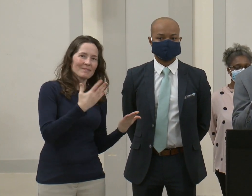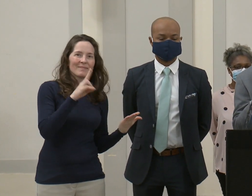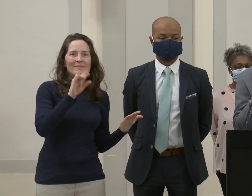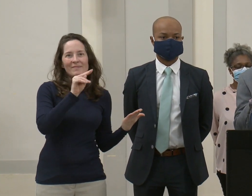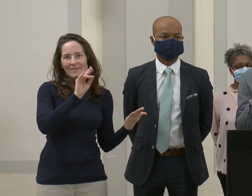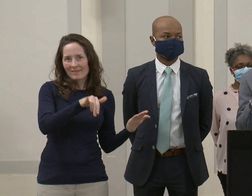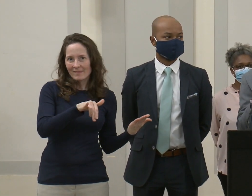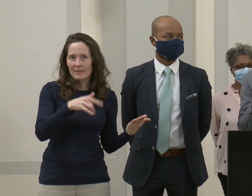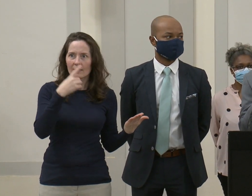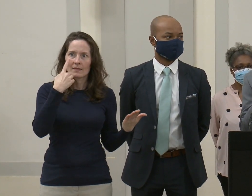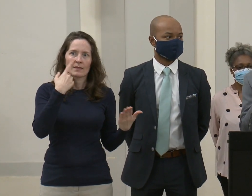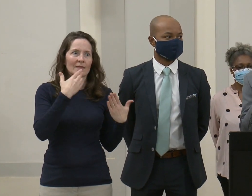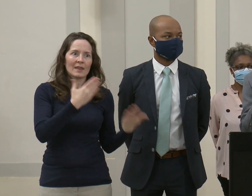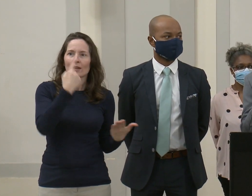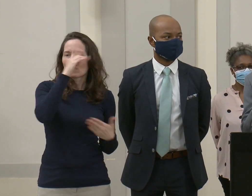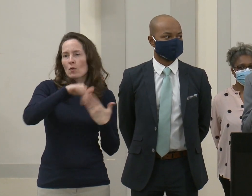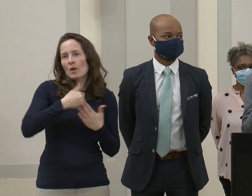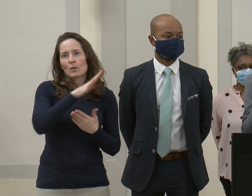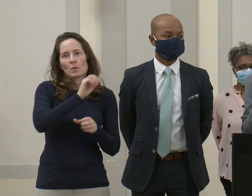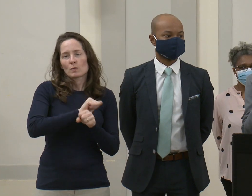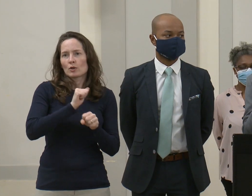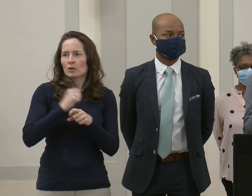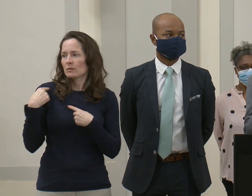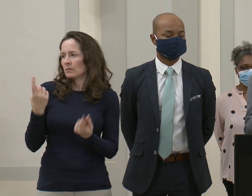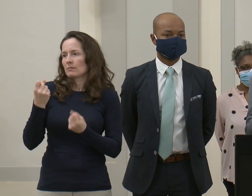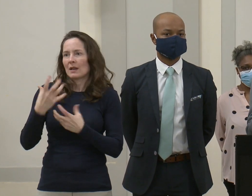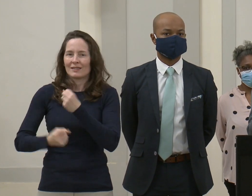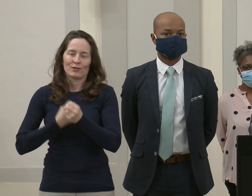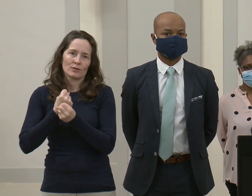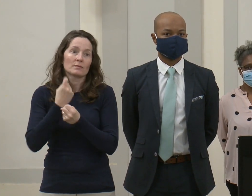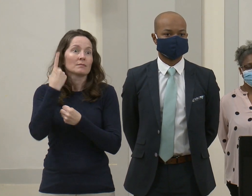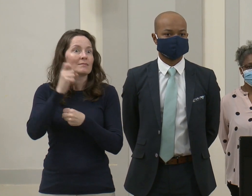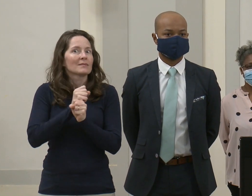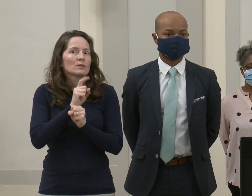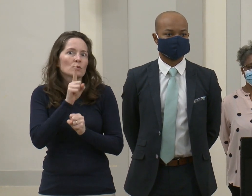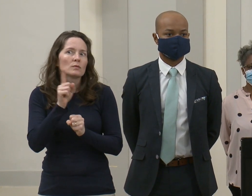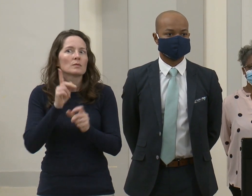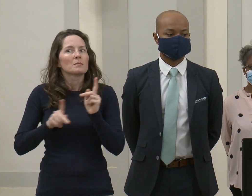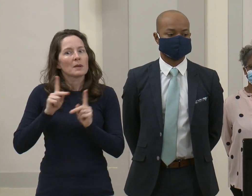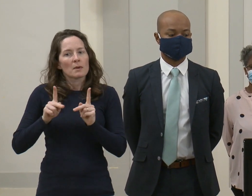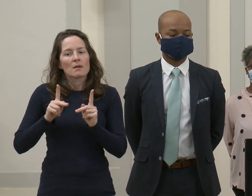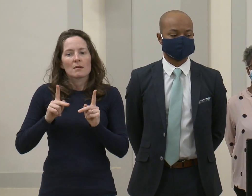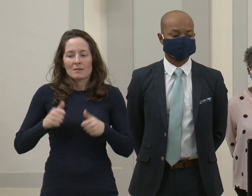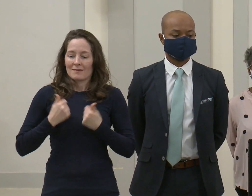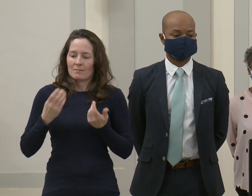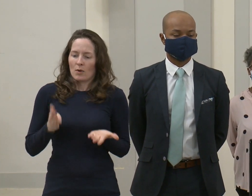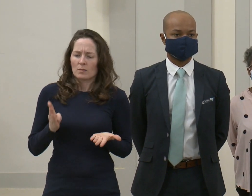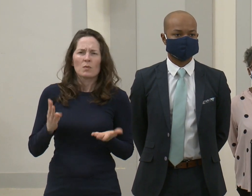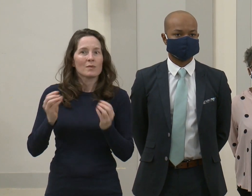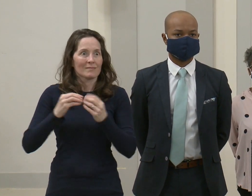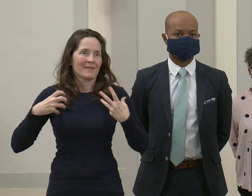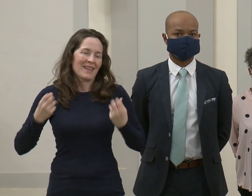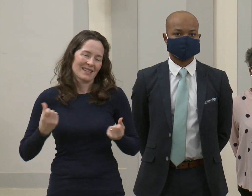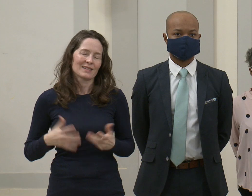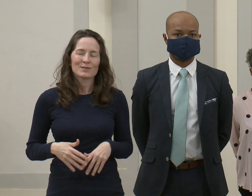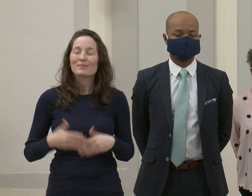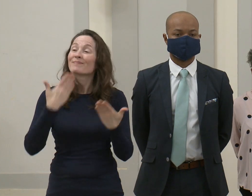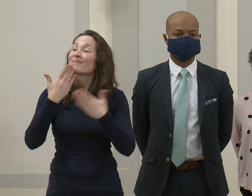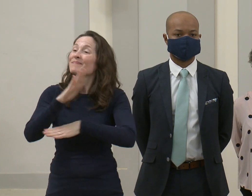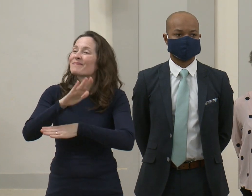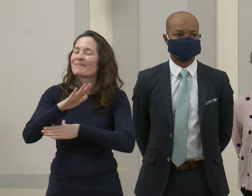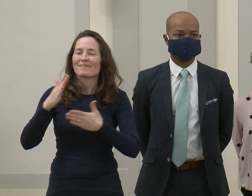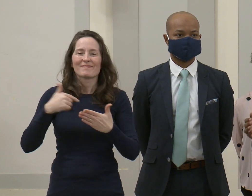of your work throughout the years to make sure that residents of Baltimore are healthier. And good afternoon, everyone. It is great to be